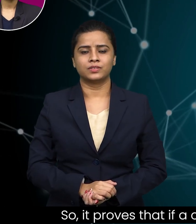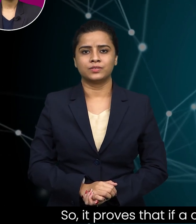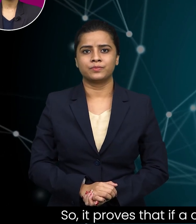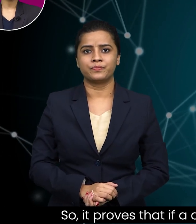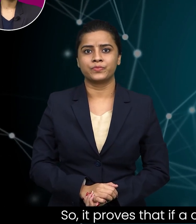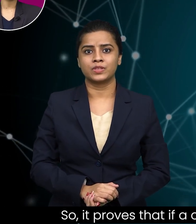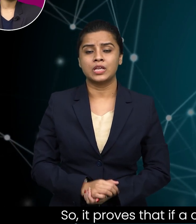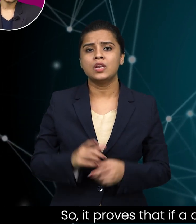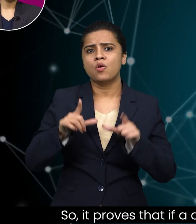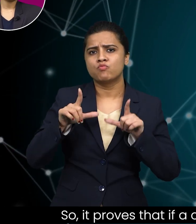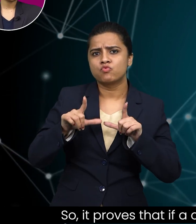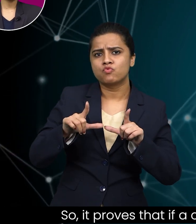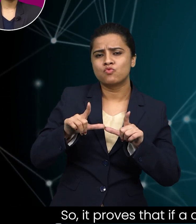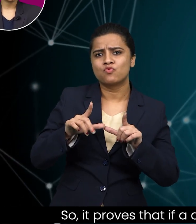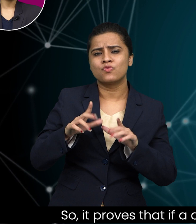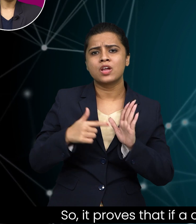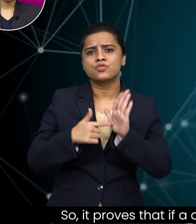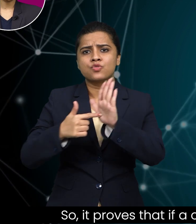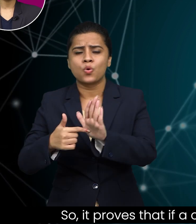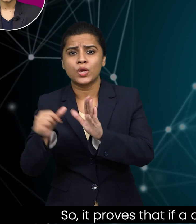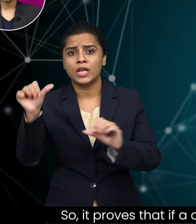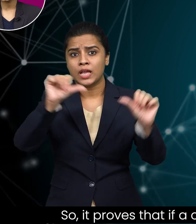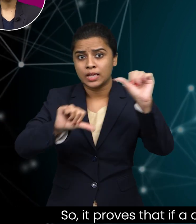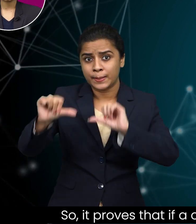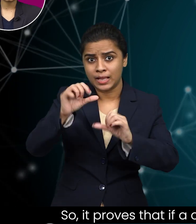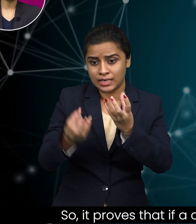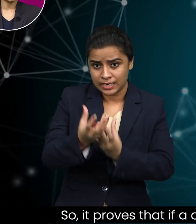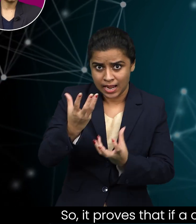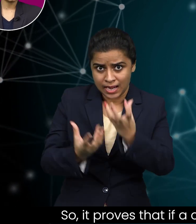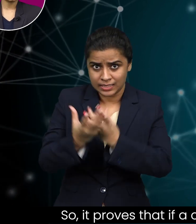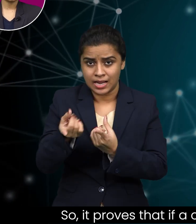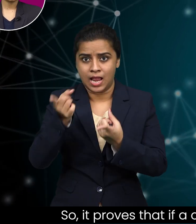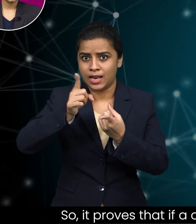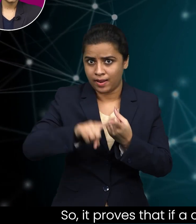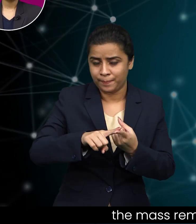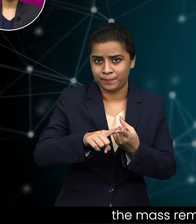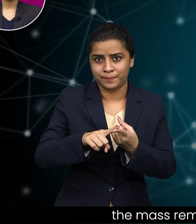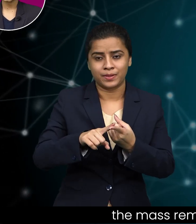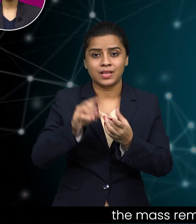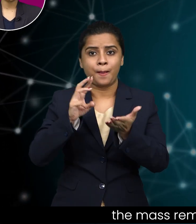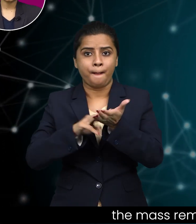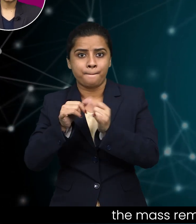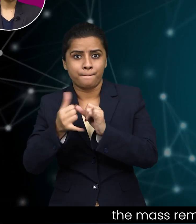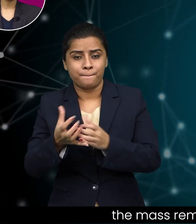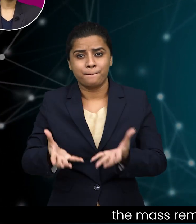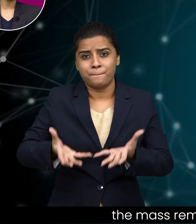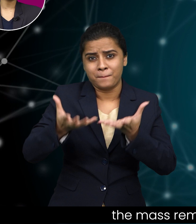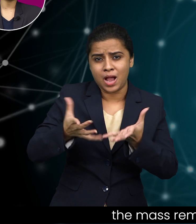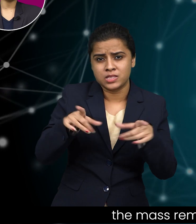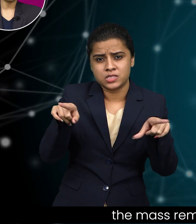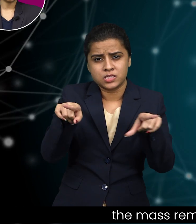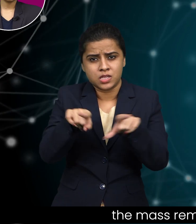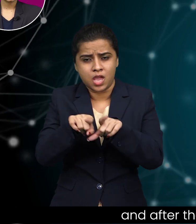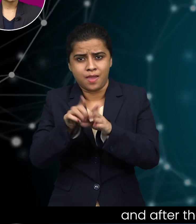So, it proves that if a chemical reaction takes place, the mass remains the